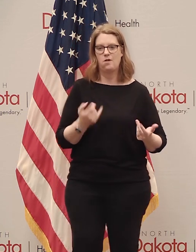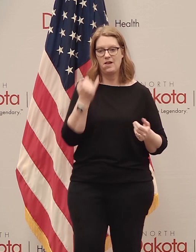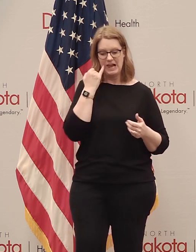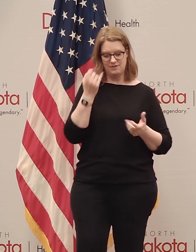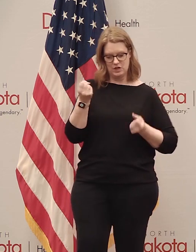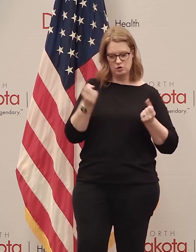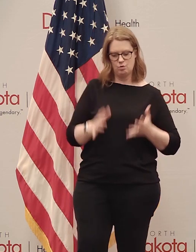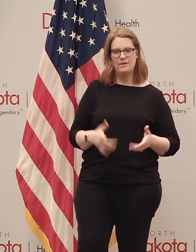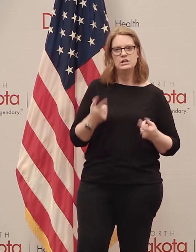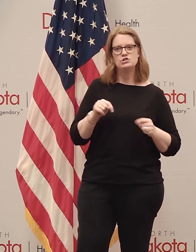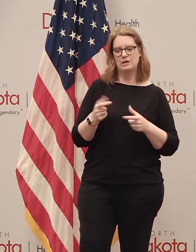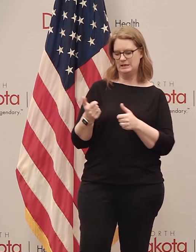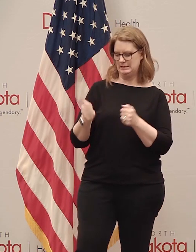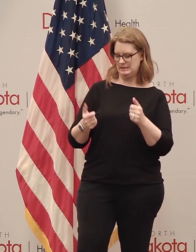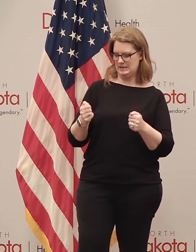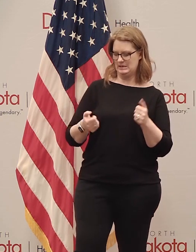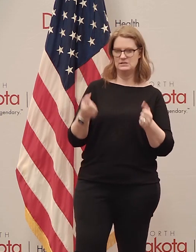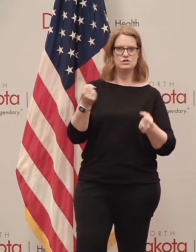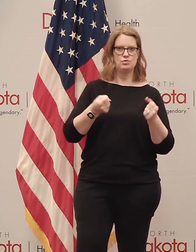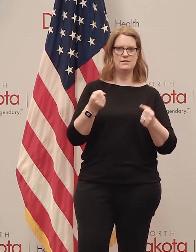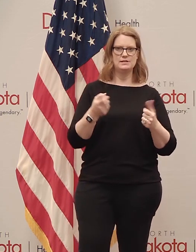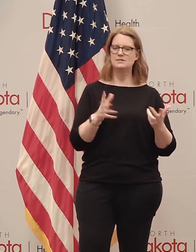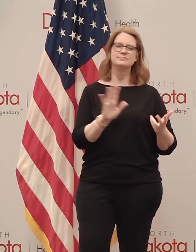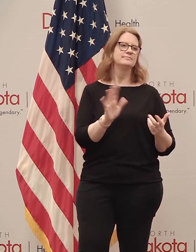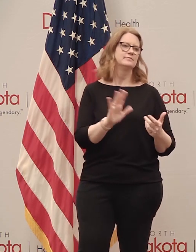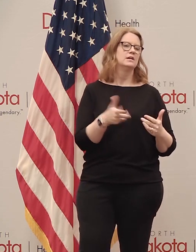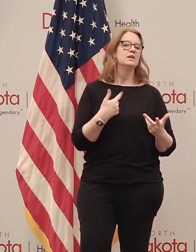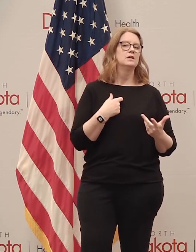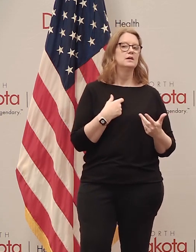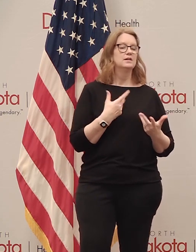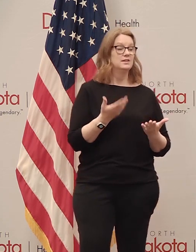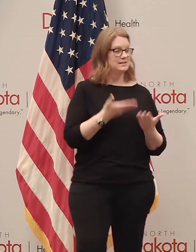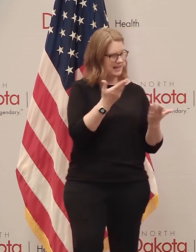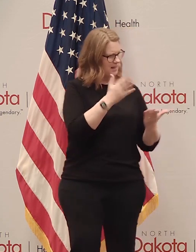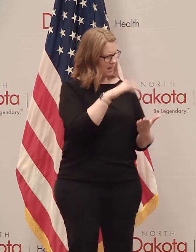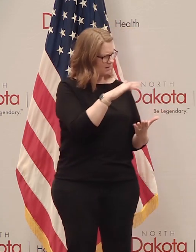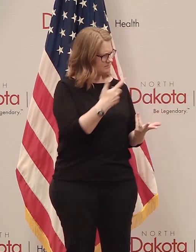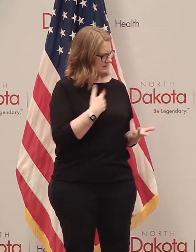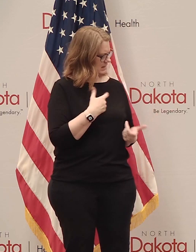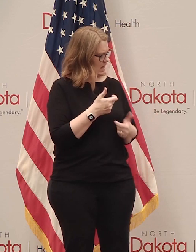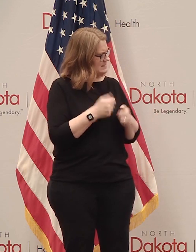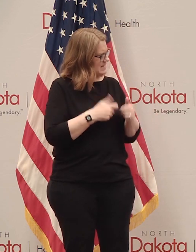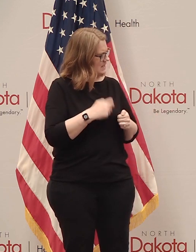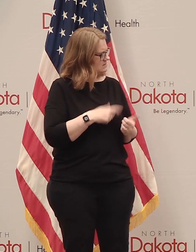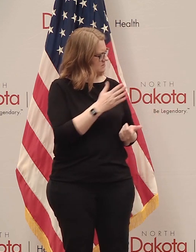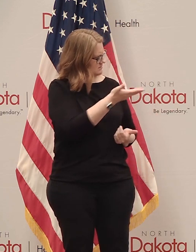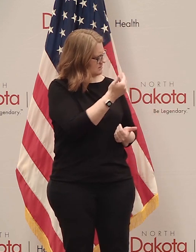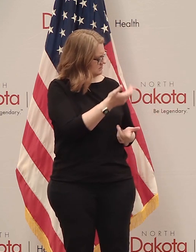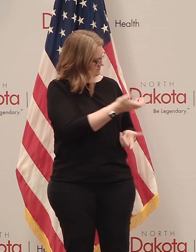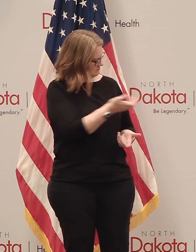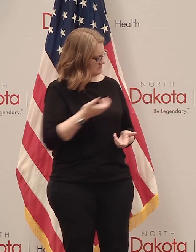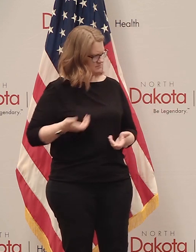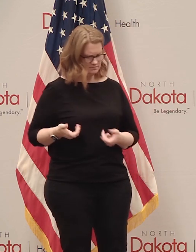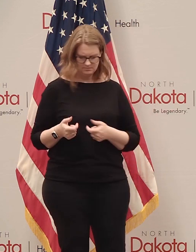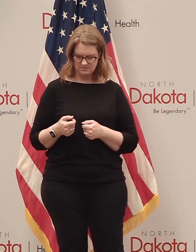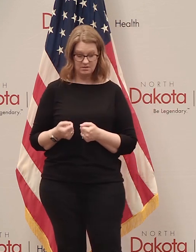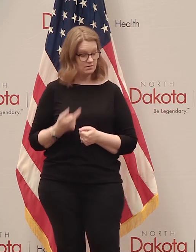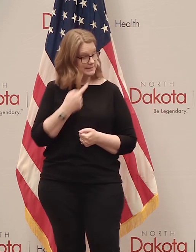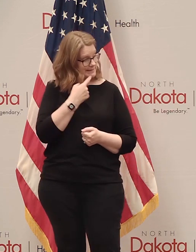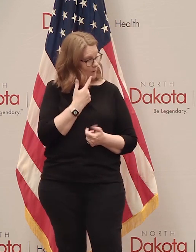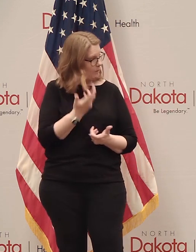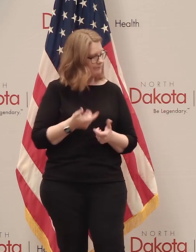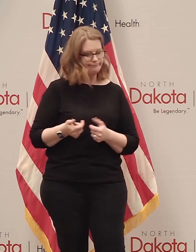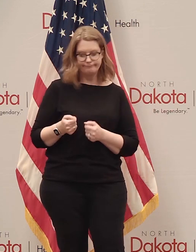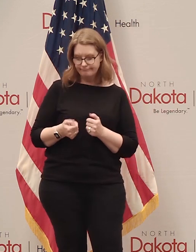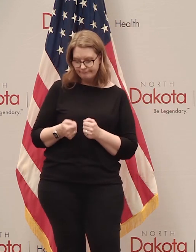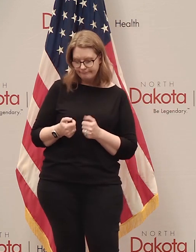is trying to text and drive, just offer to either drive or offer to, hey, I'll do that text for you. Simple things that we can do. And of course,